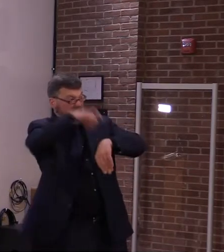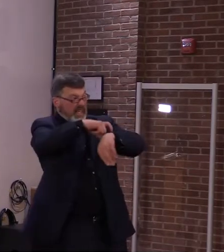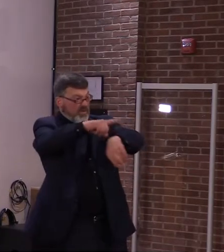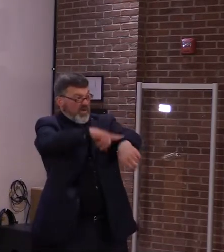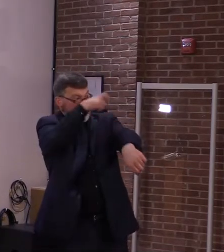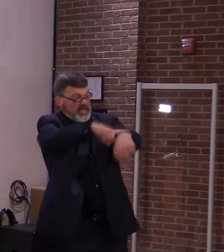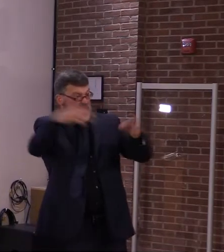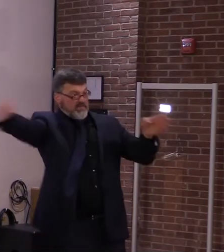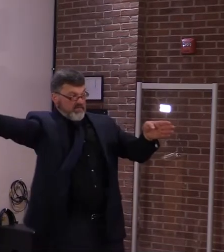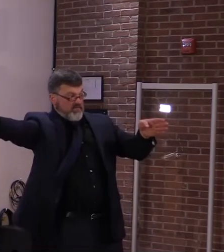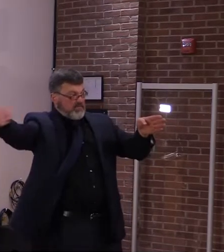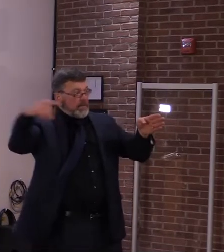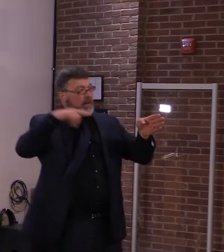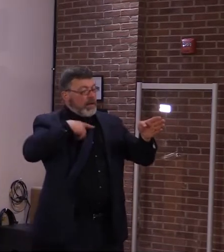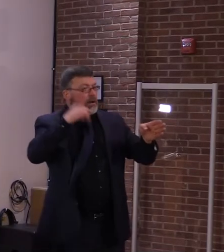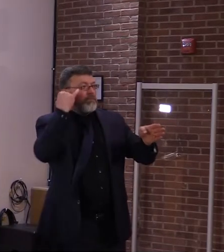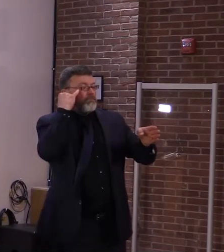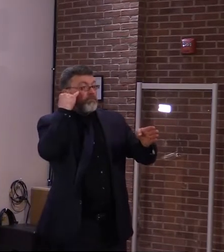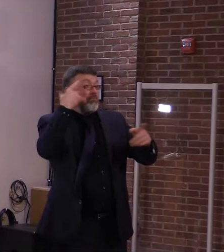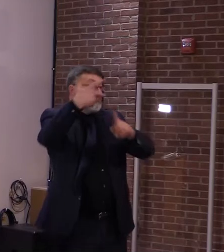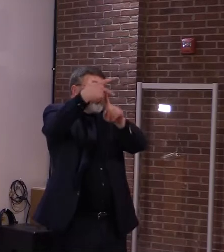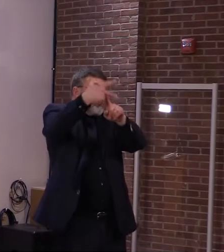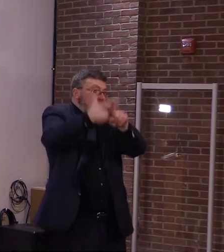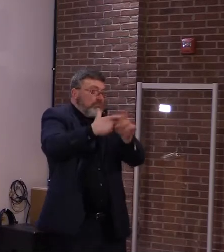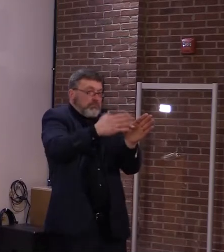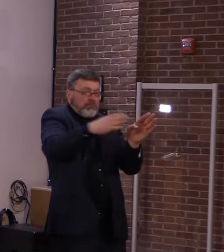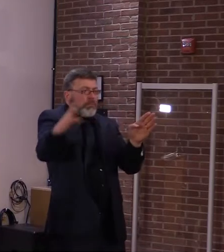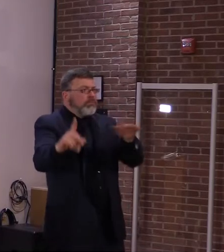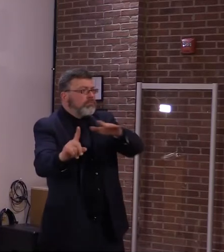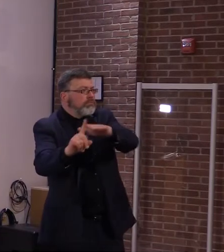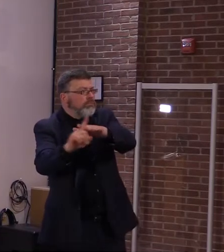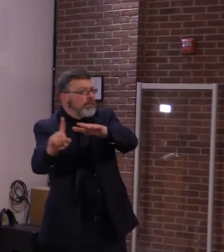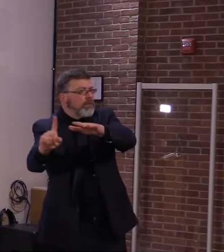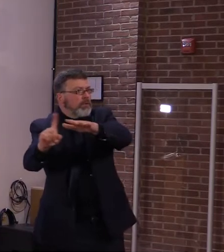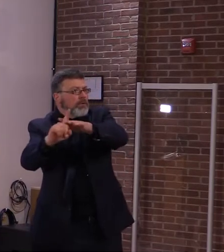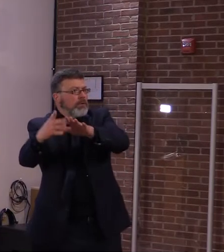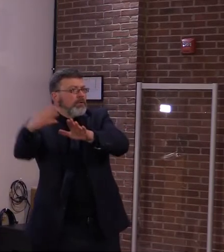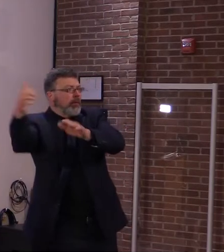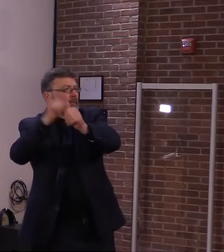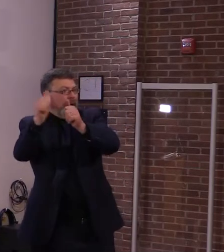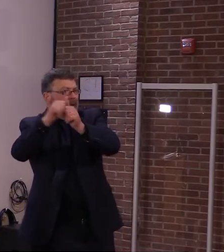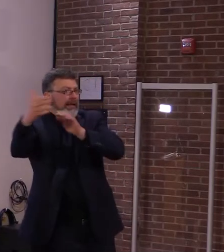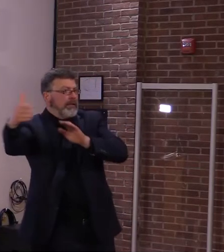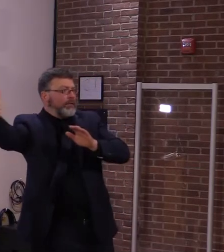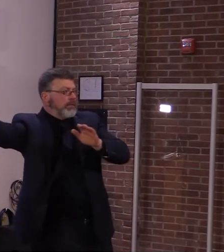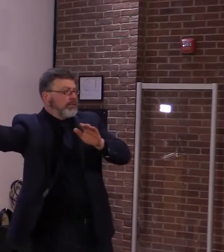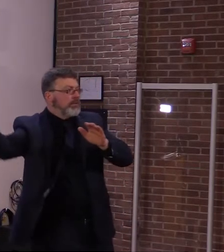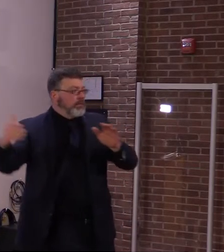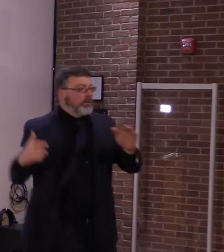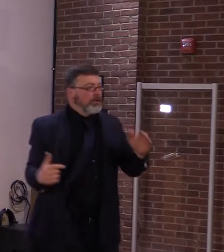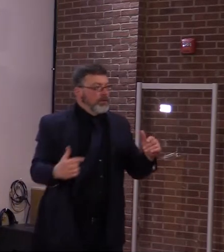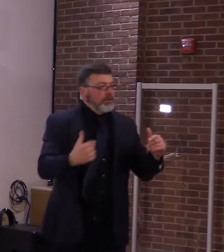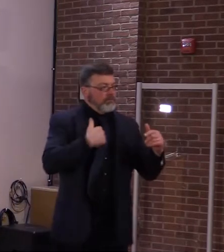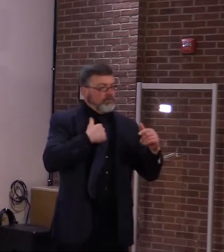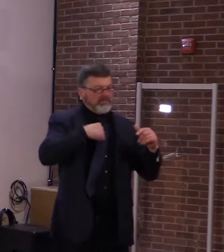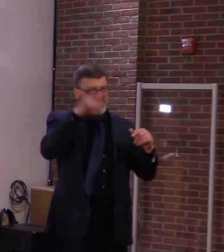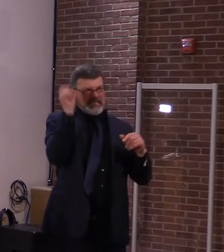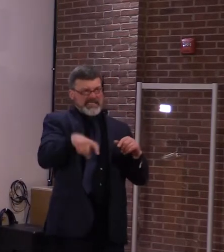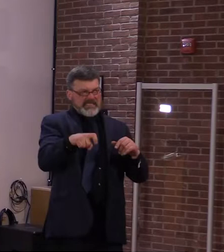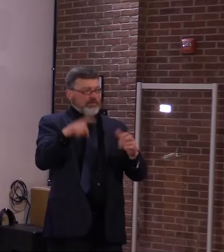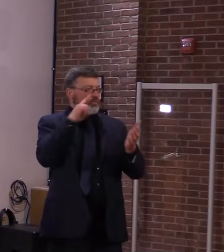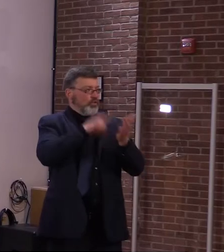other symptoms. So the bottom line is, we're going to be embarking on some study of that, but we don't have a lot of